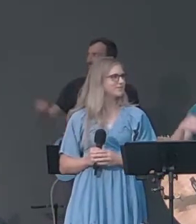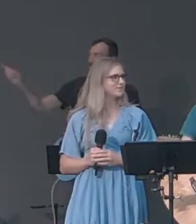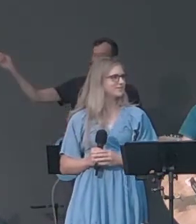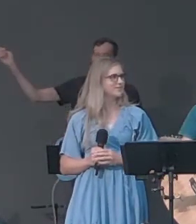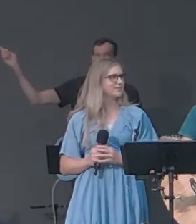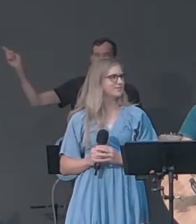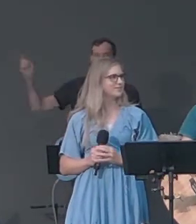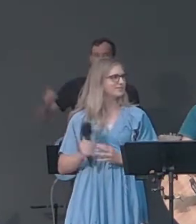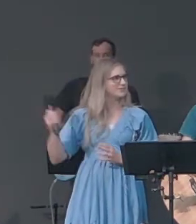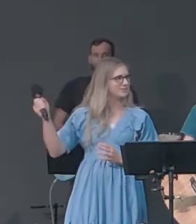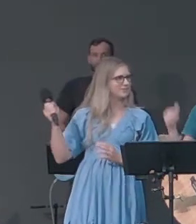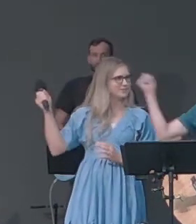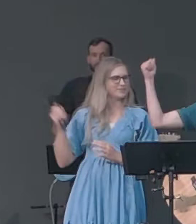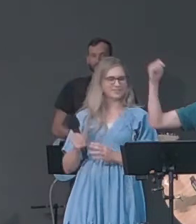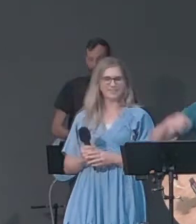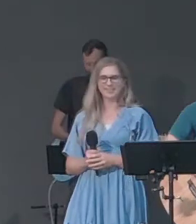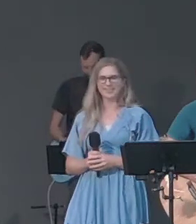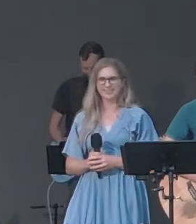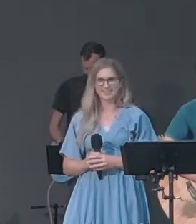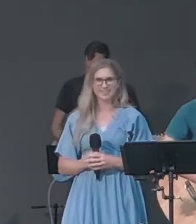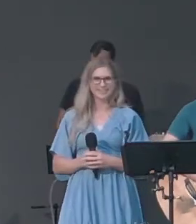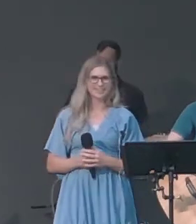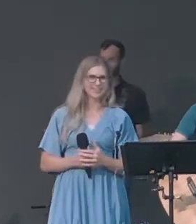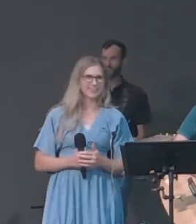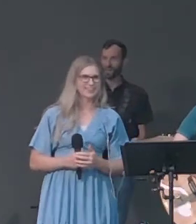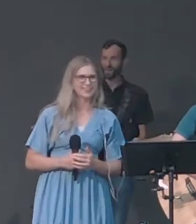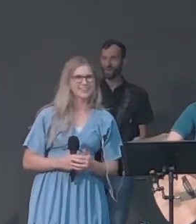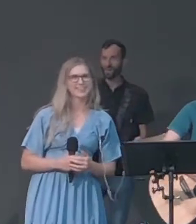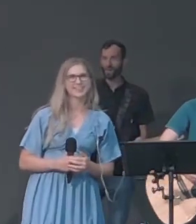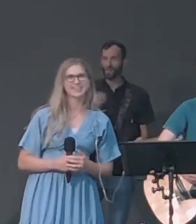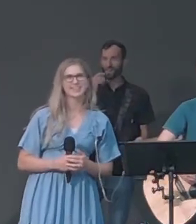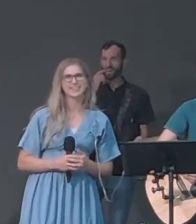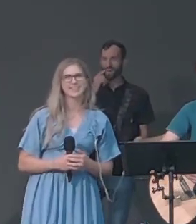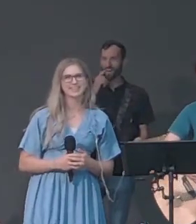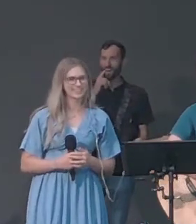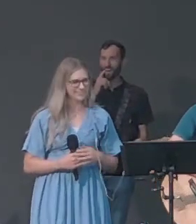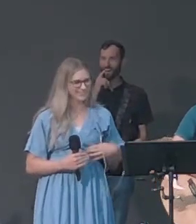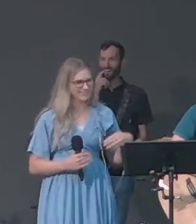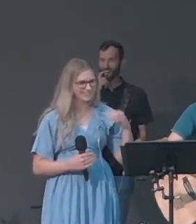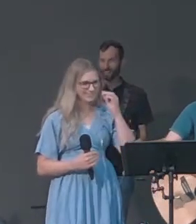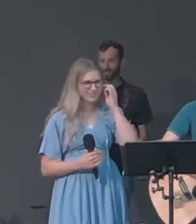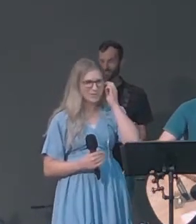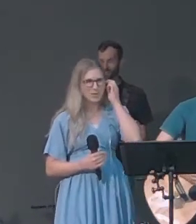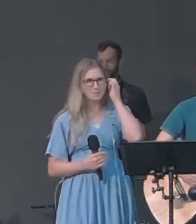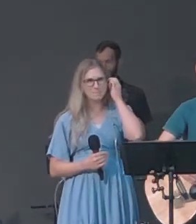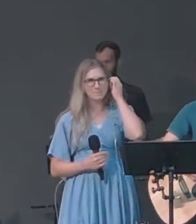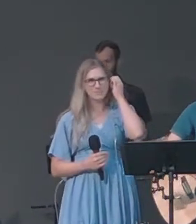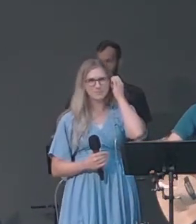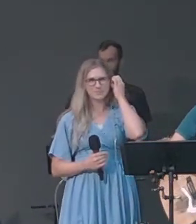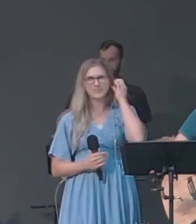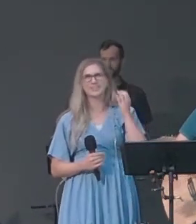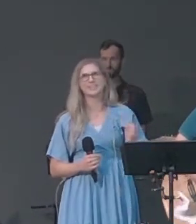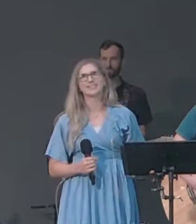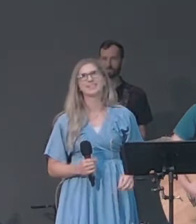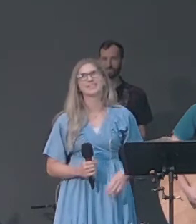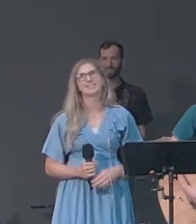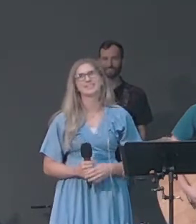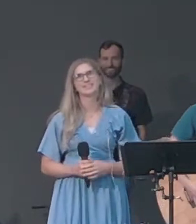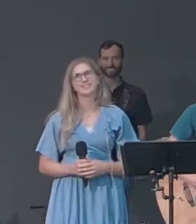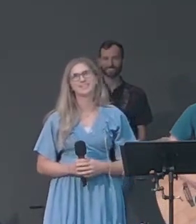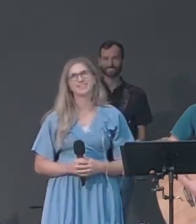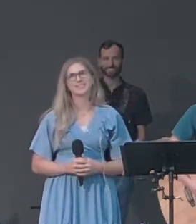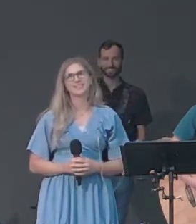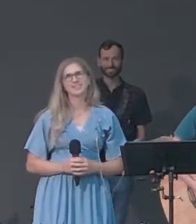wants to take a look, we're good. All right, fantastic. Great. All right, let's sing.